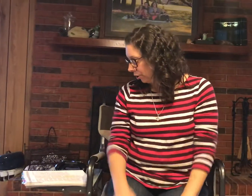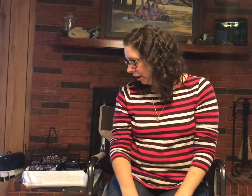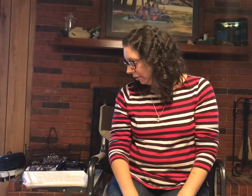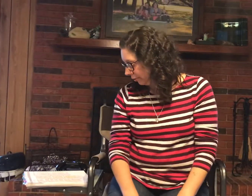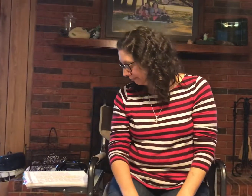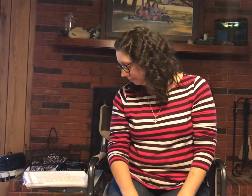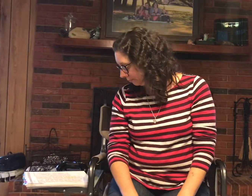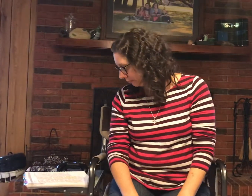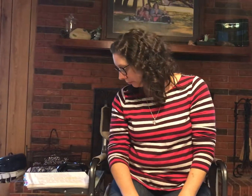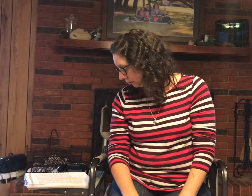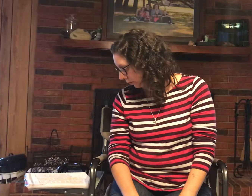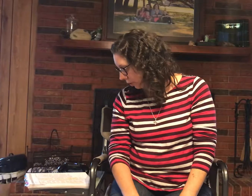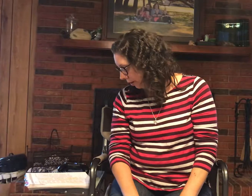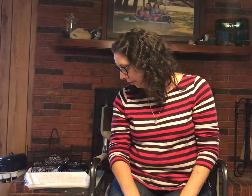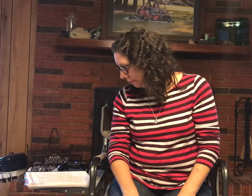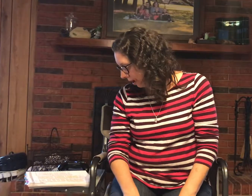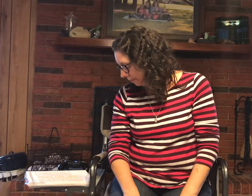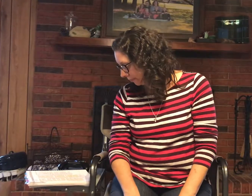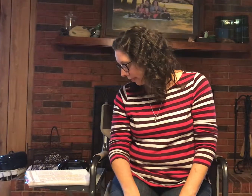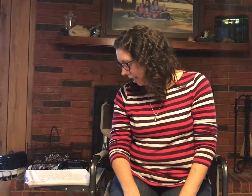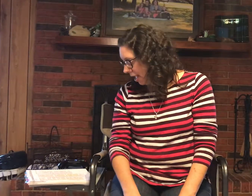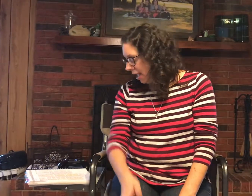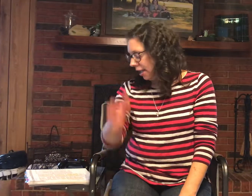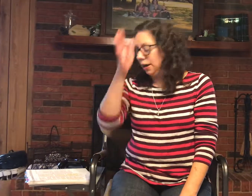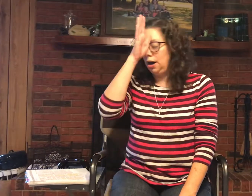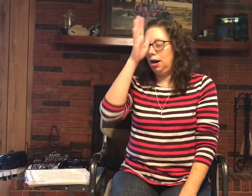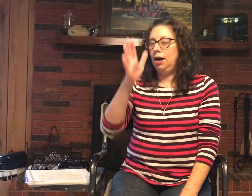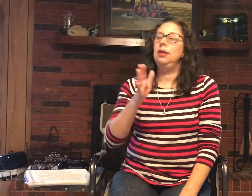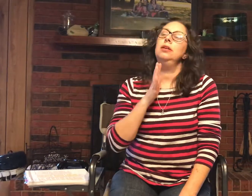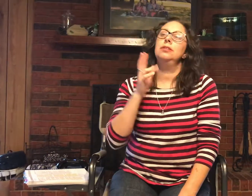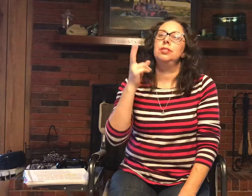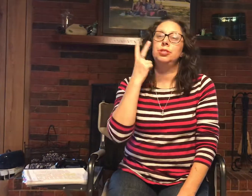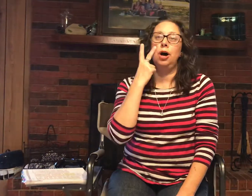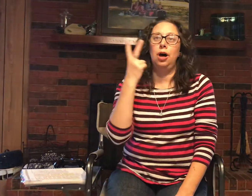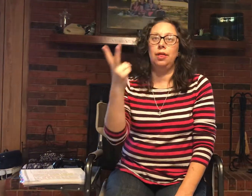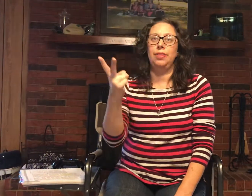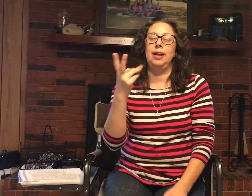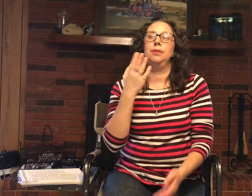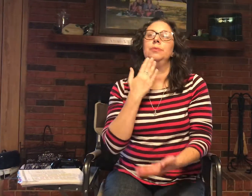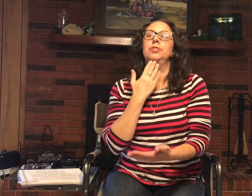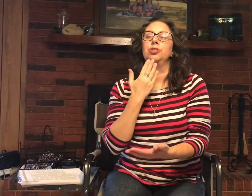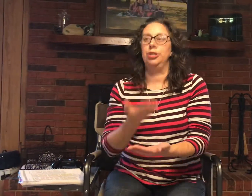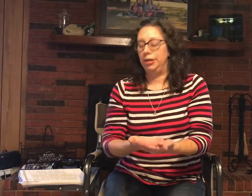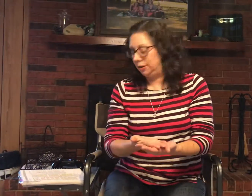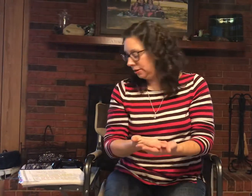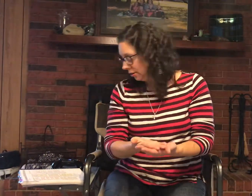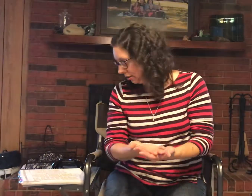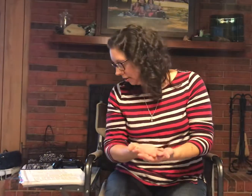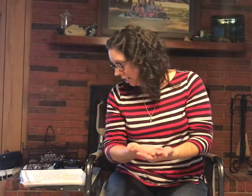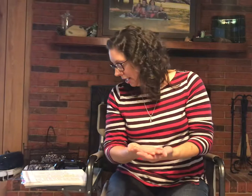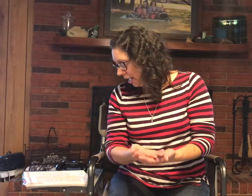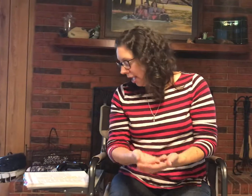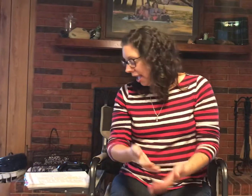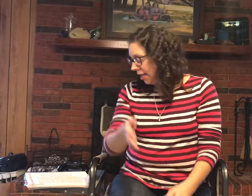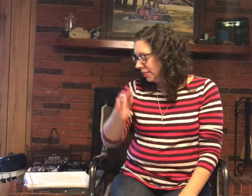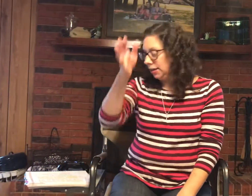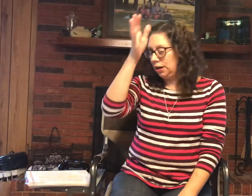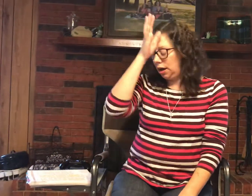I don't know. Okay, where am I? And God saw that it was good. And then